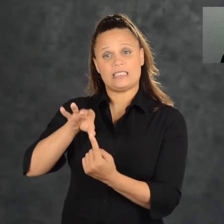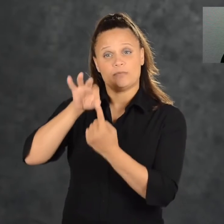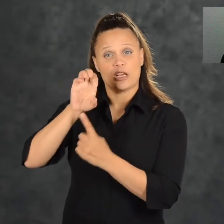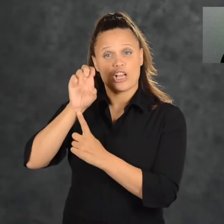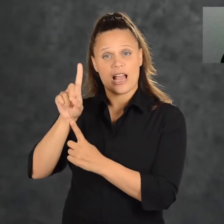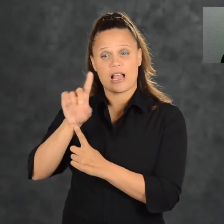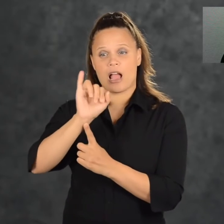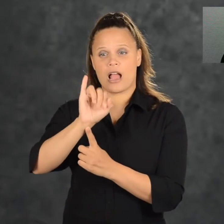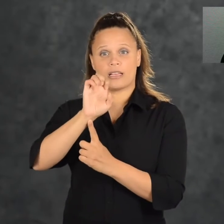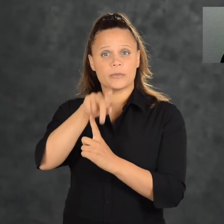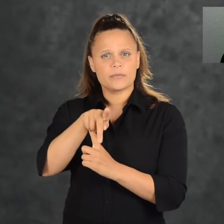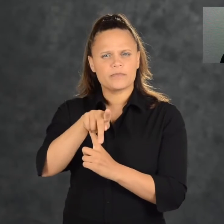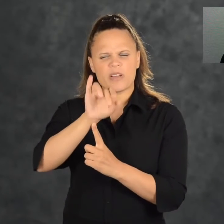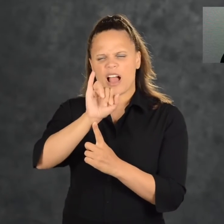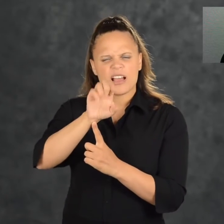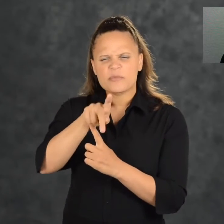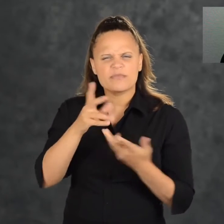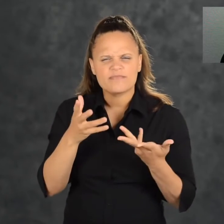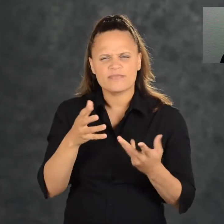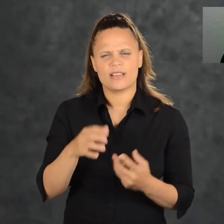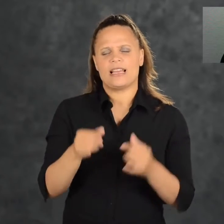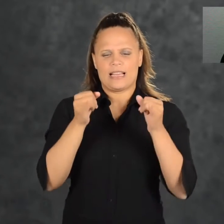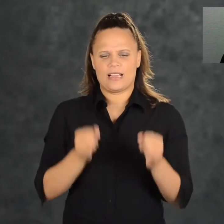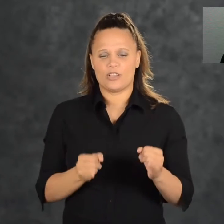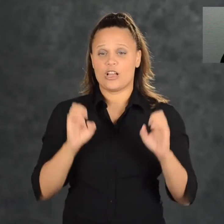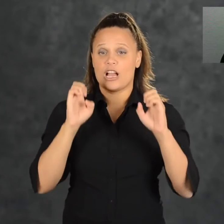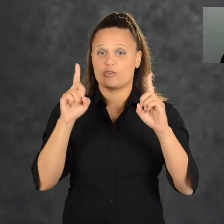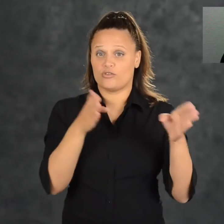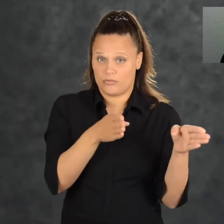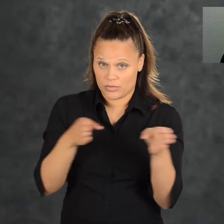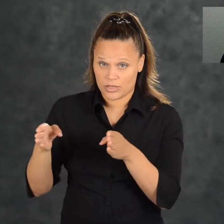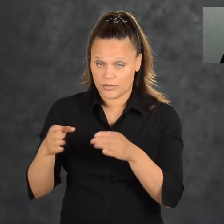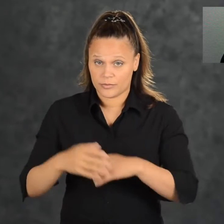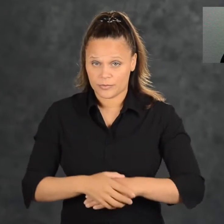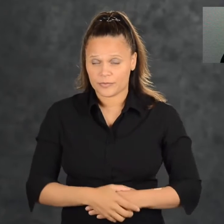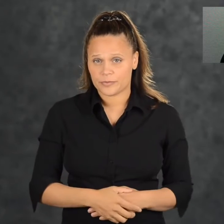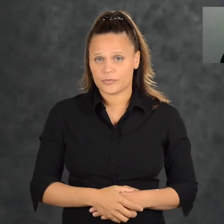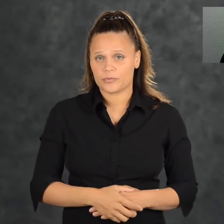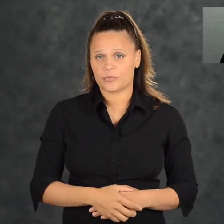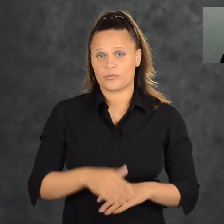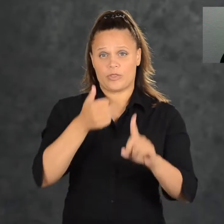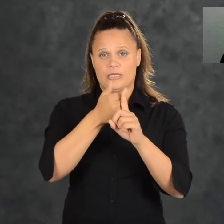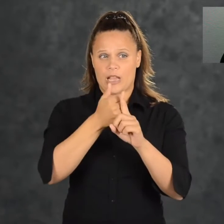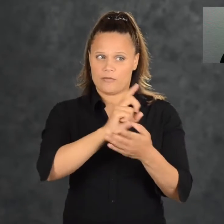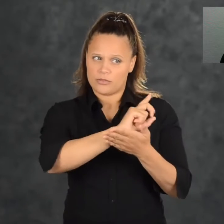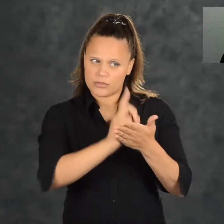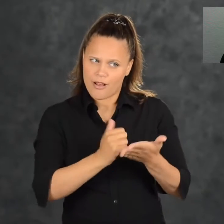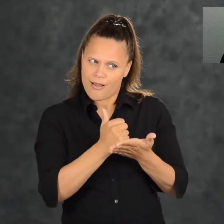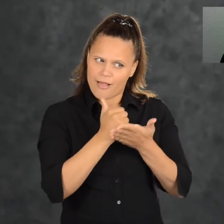Transition services provide special education and IEP. An IEP is an